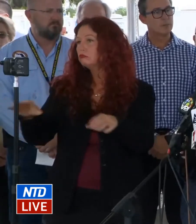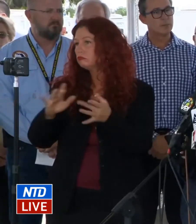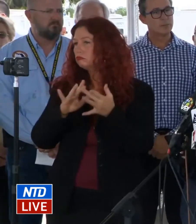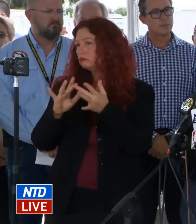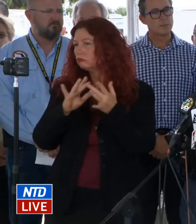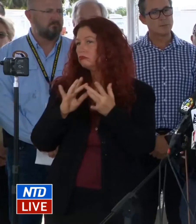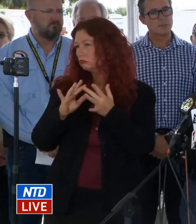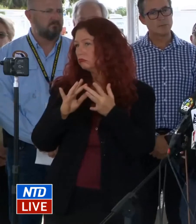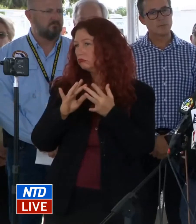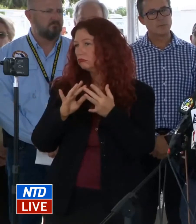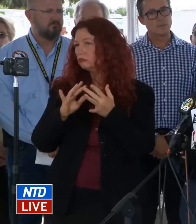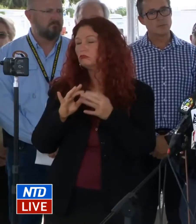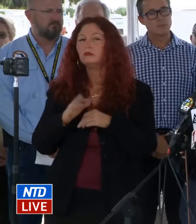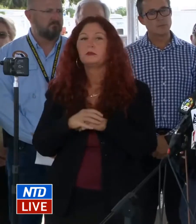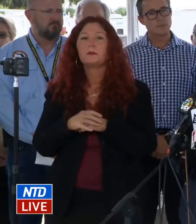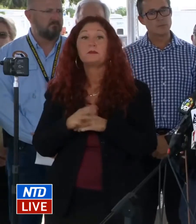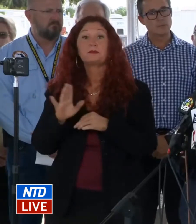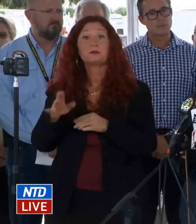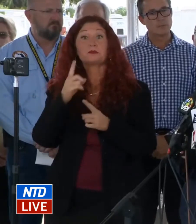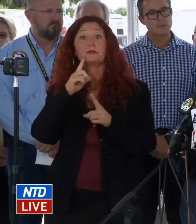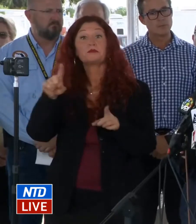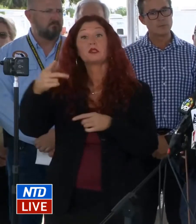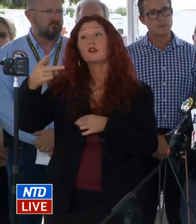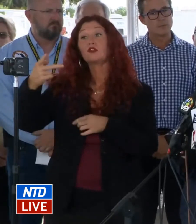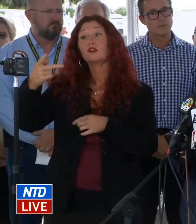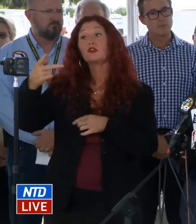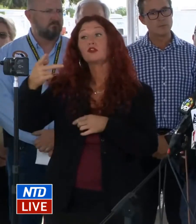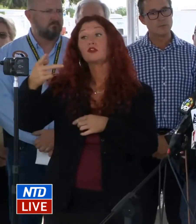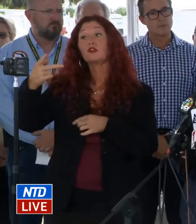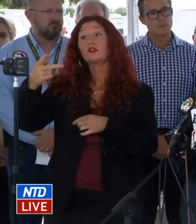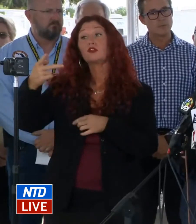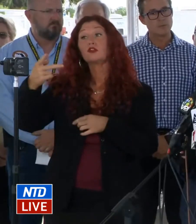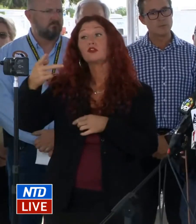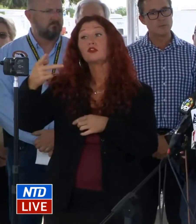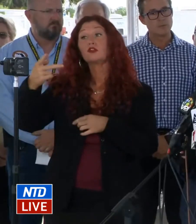Joe Biden, will be visiting Surfside on Thursday.